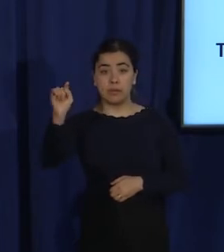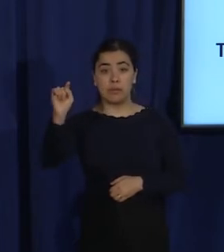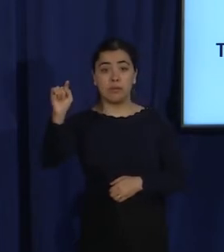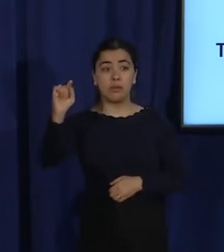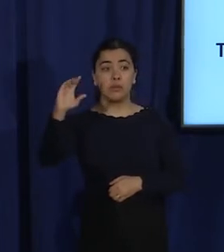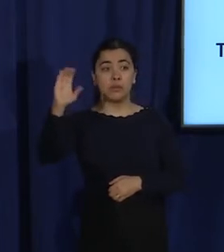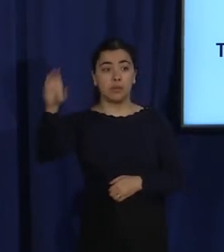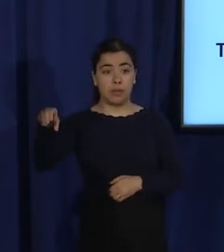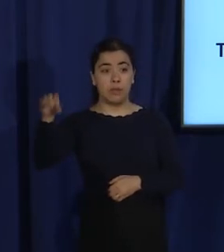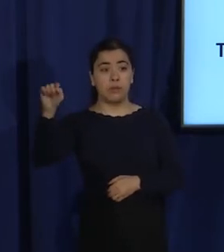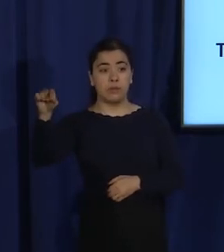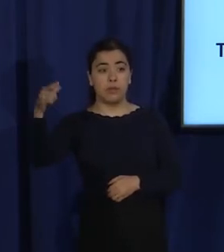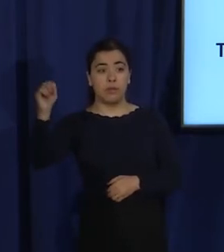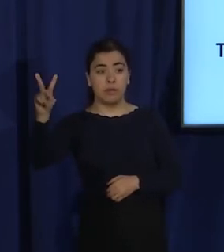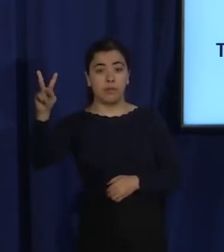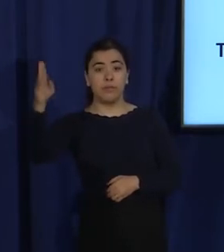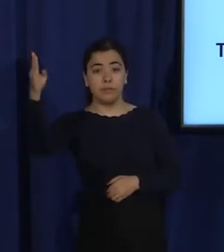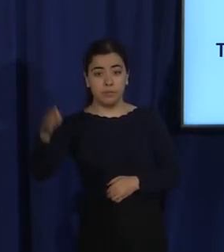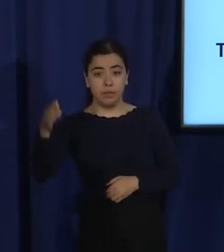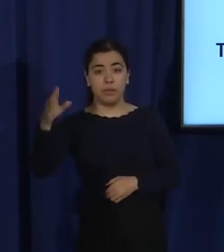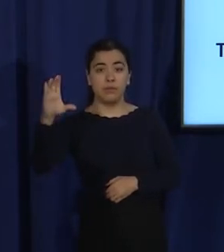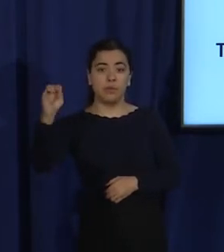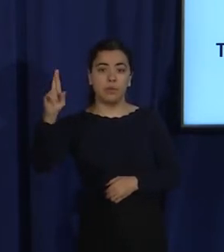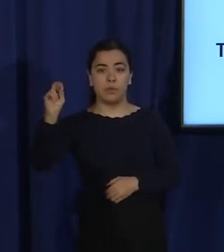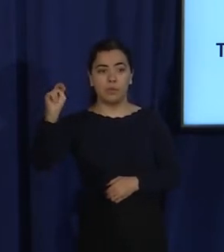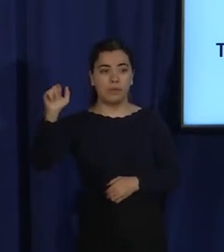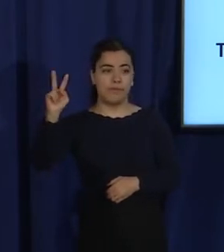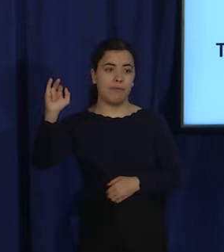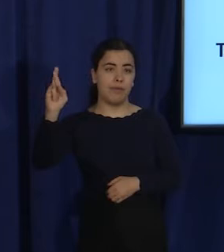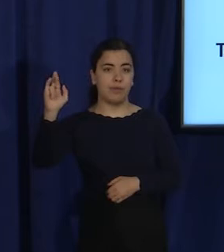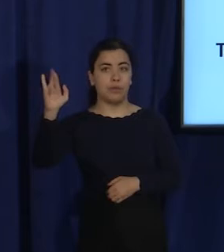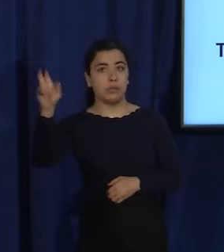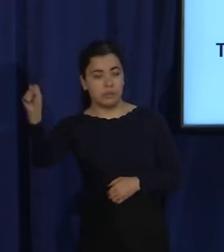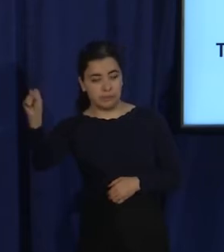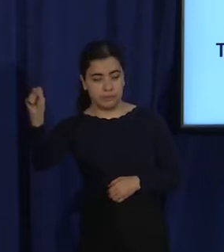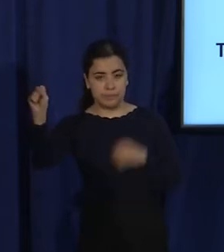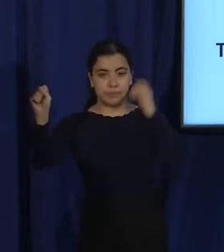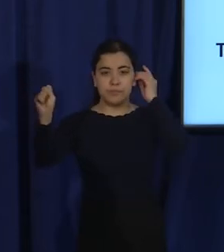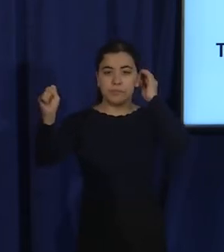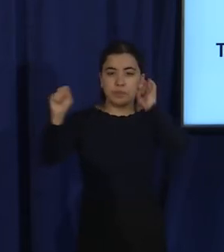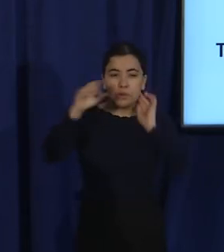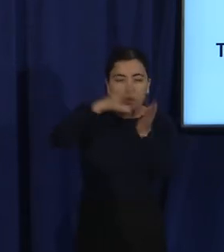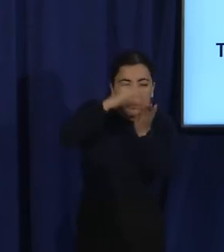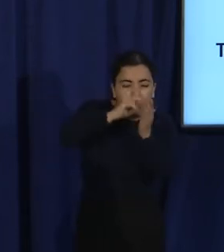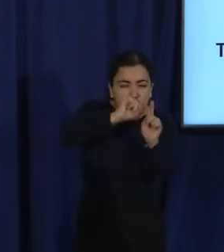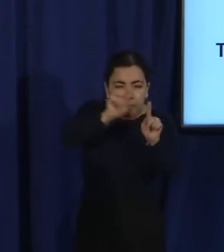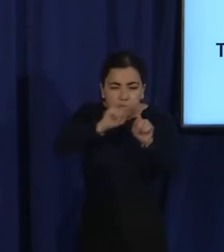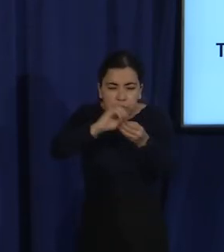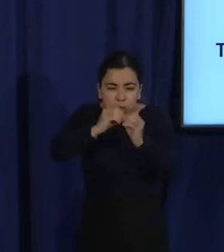chicago.gov/coronavirus to learn all about the Chicago numbers for COVID. We are now at an average number of